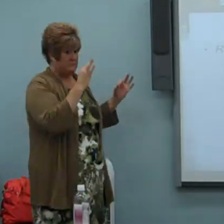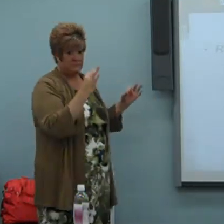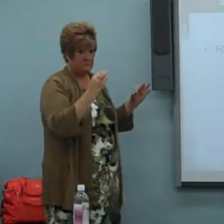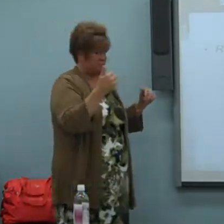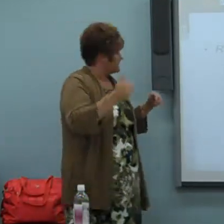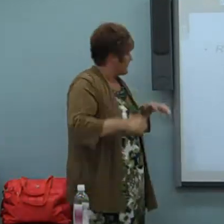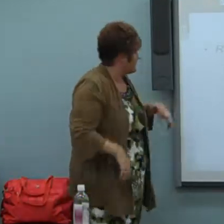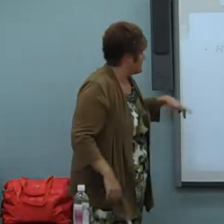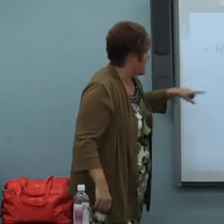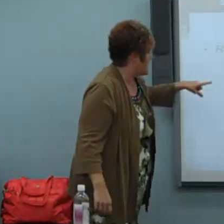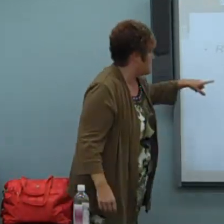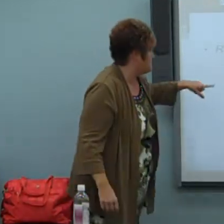Good so far?